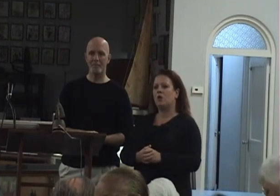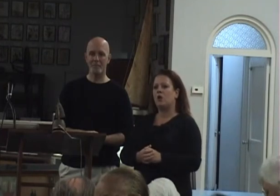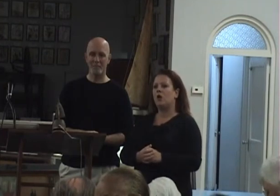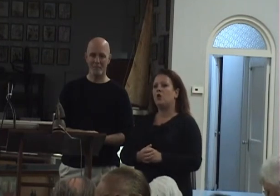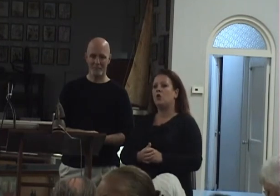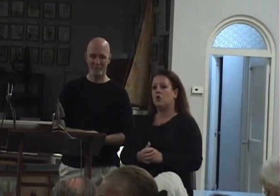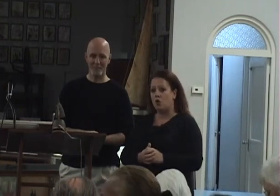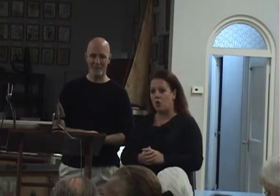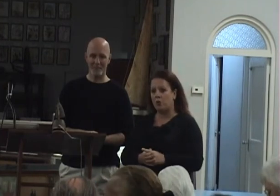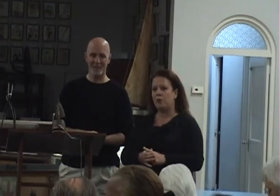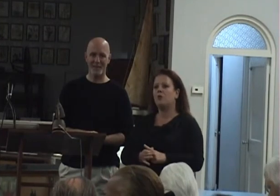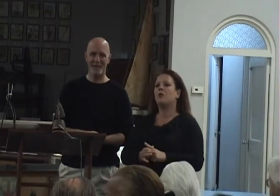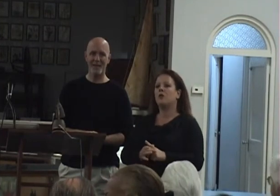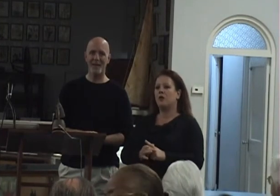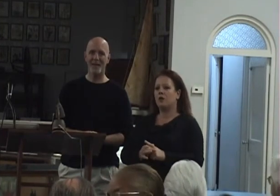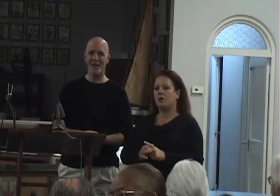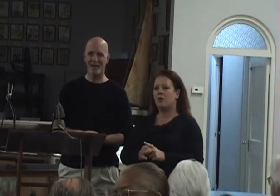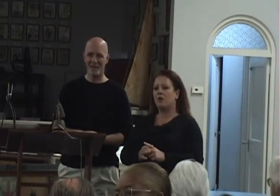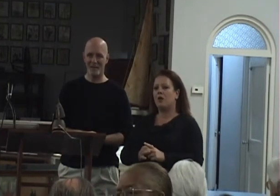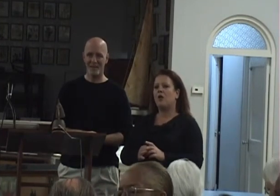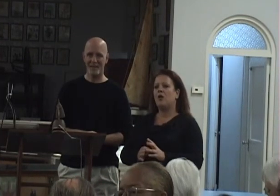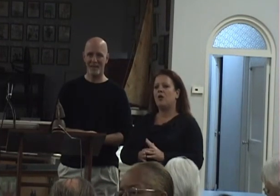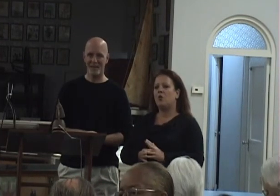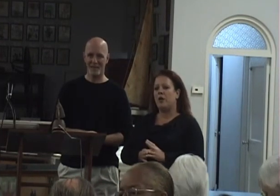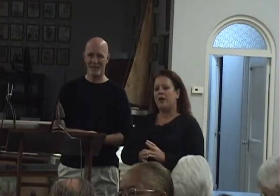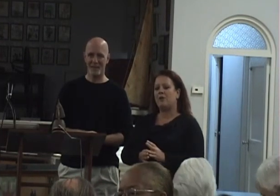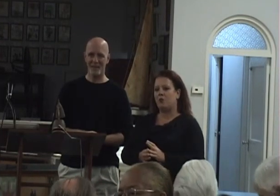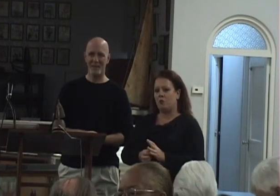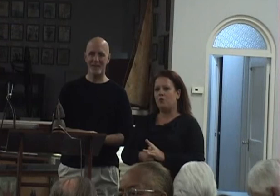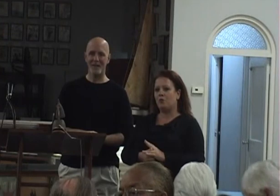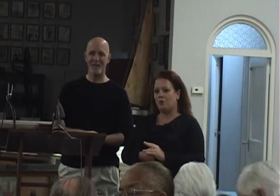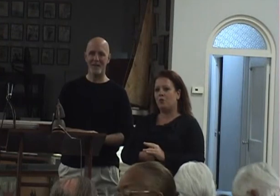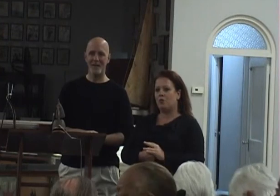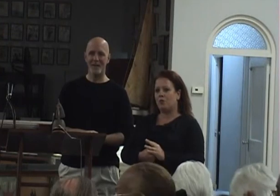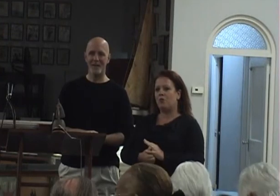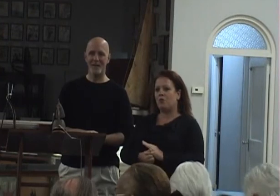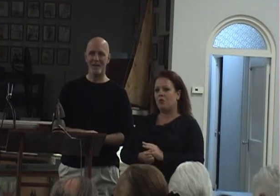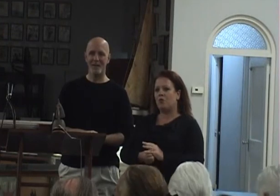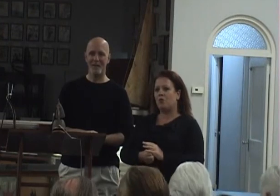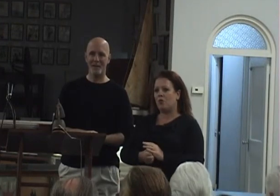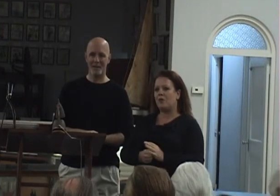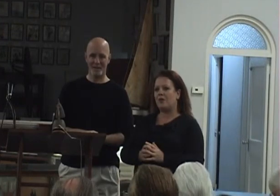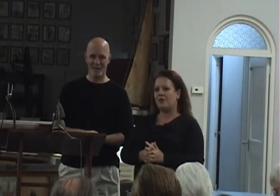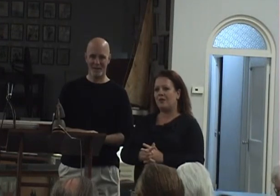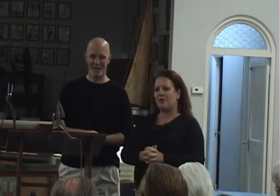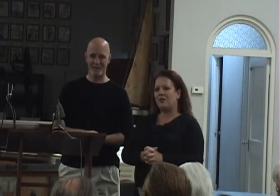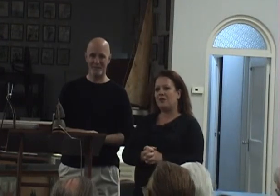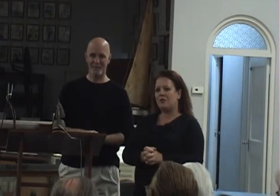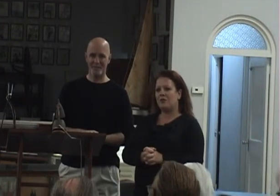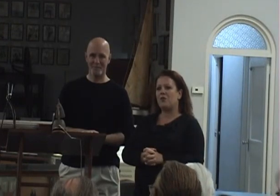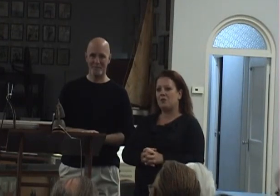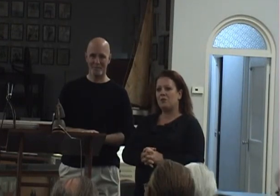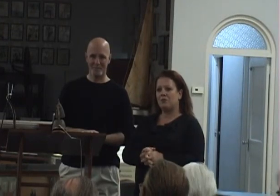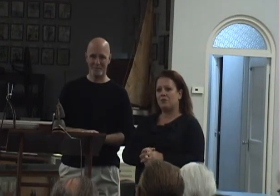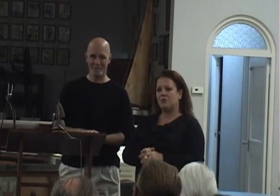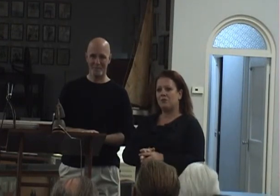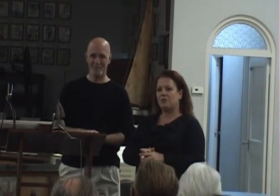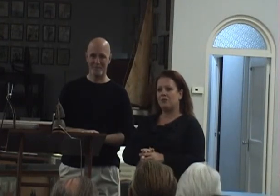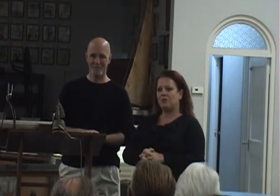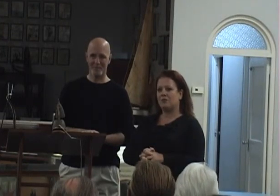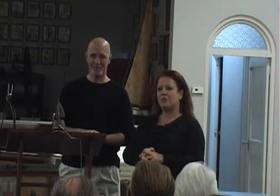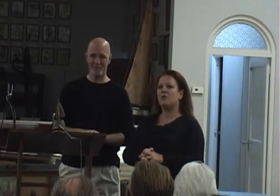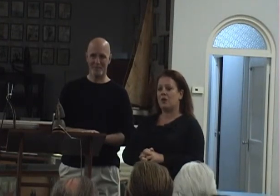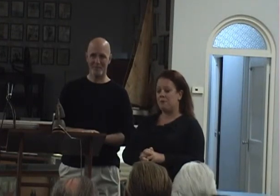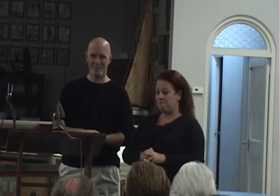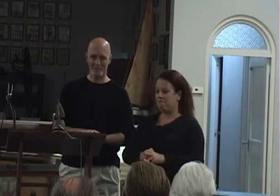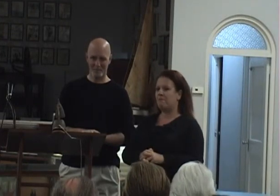in the Caribbean. I want to say that to you. I'd like to clear this up. I'd like to clear it up. The Carib Sea